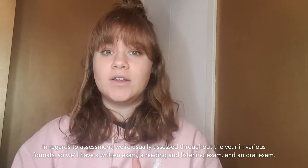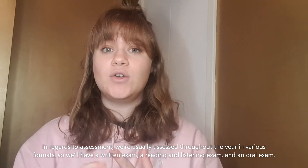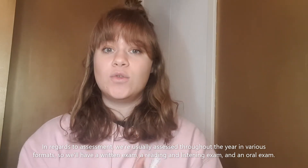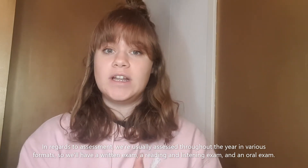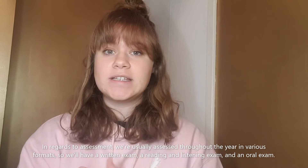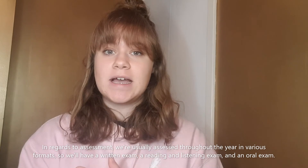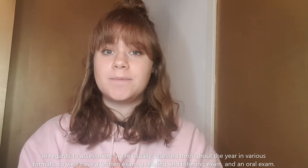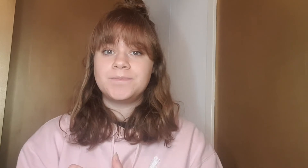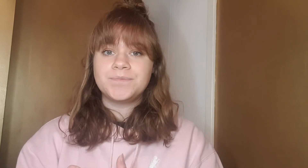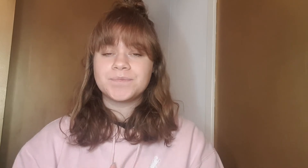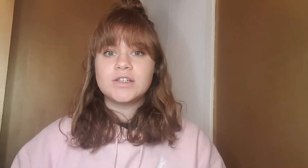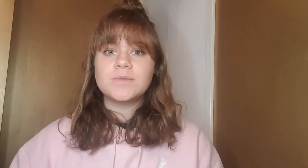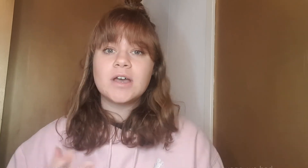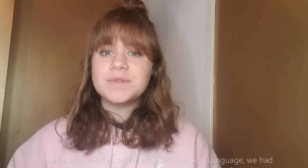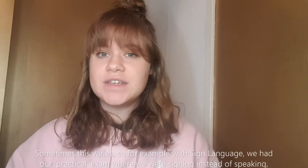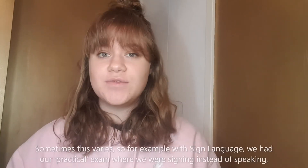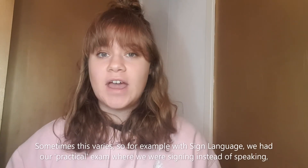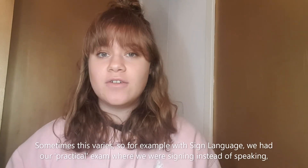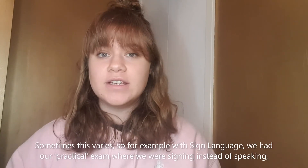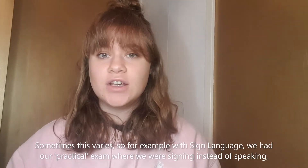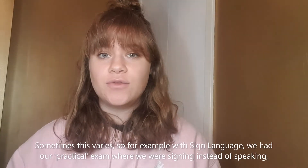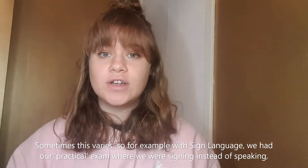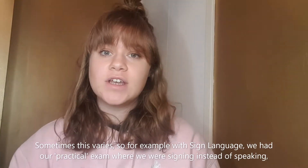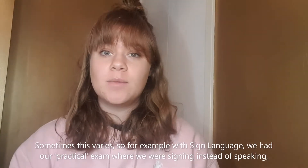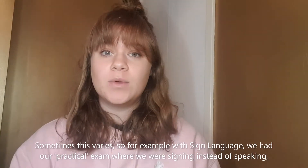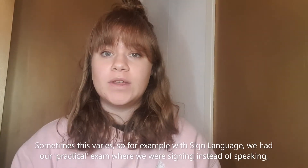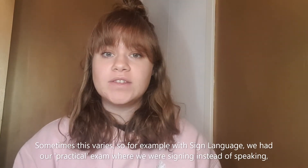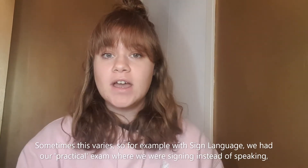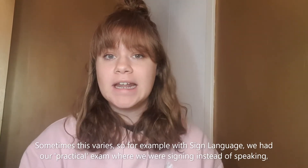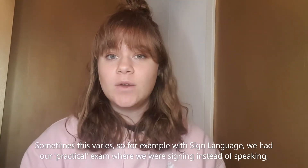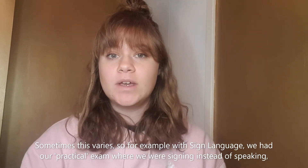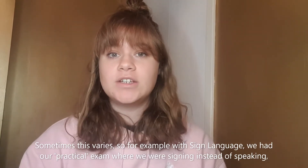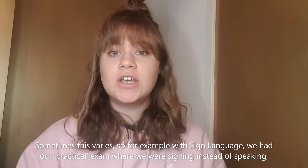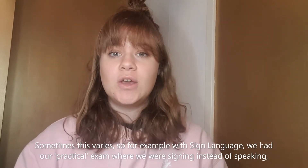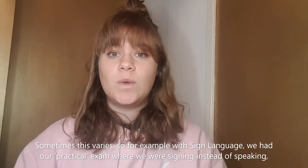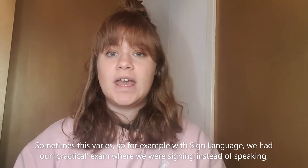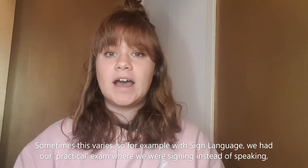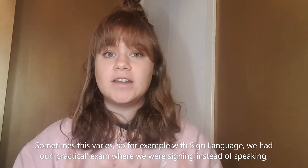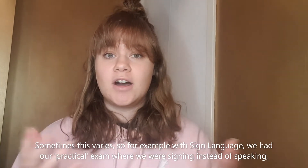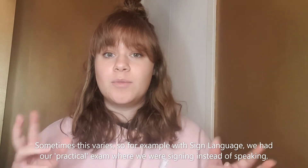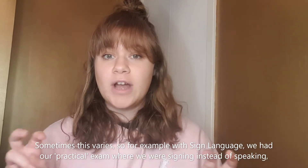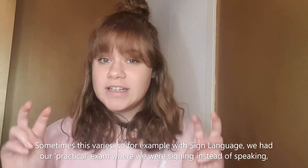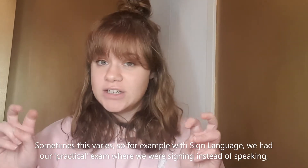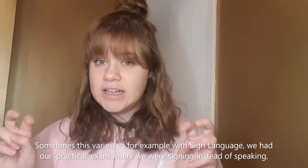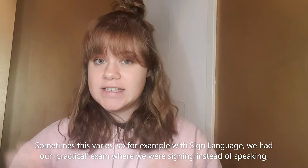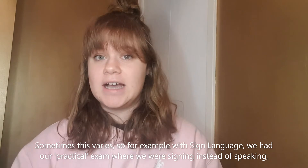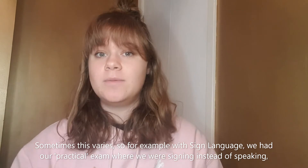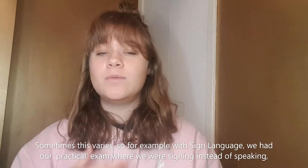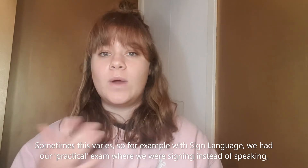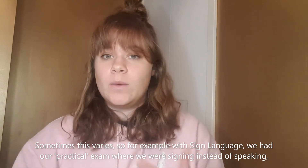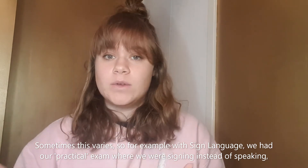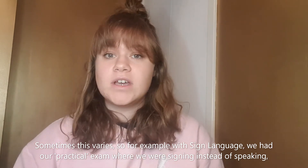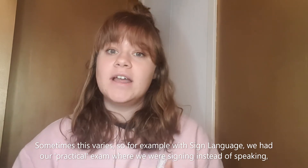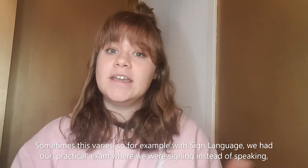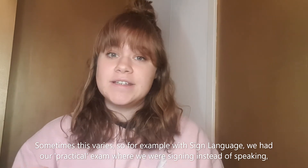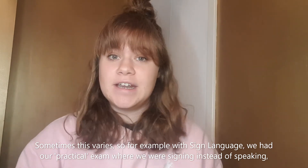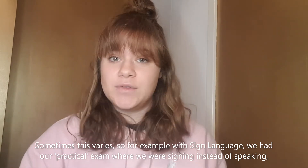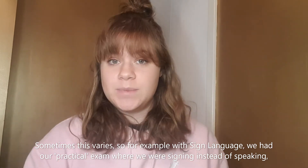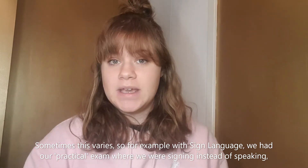oral exam. Sometimes this varies, so for example with sign language, we had our practical exam where we were signing instead of